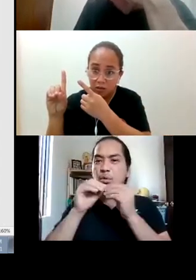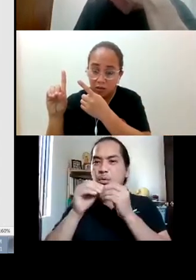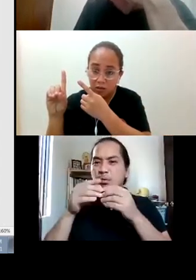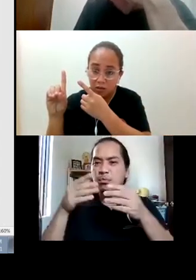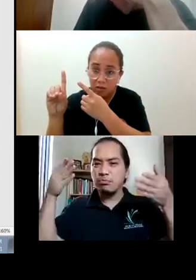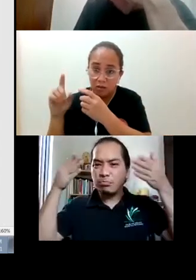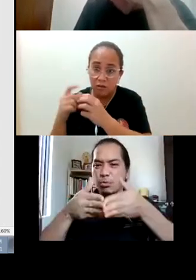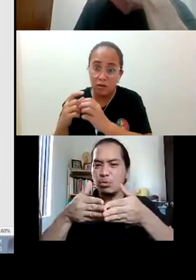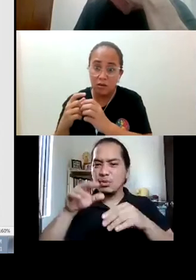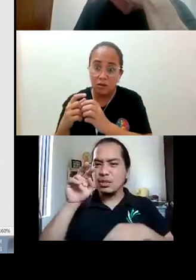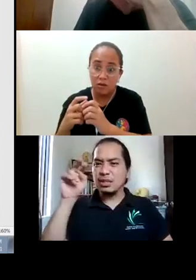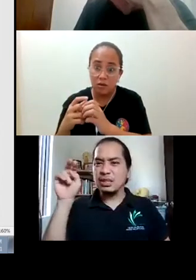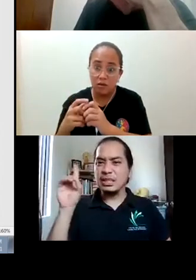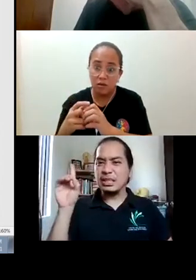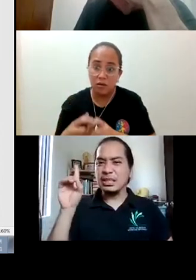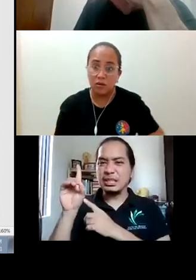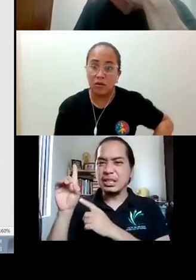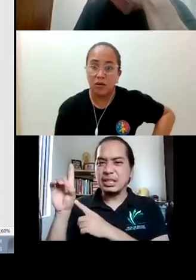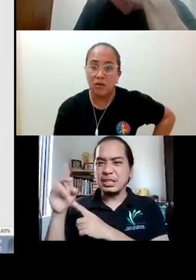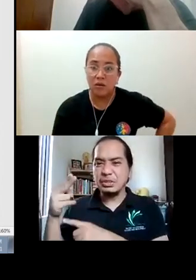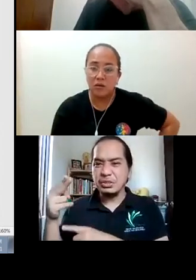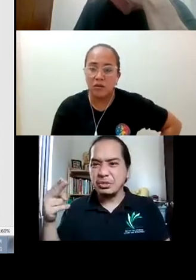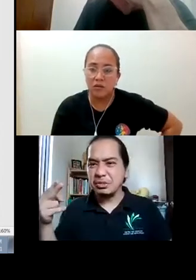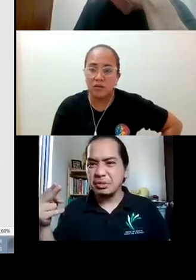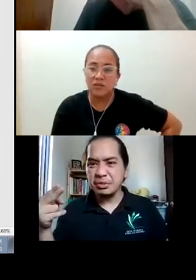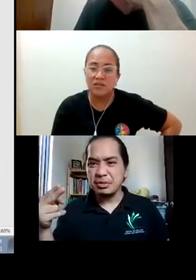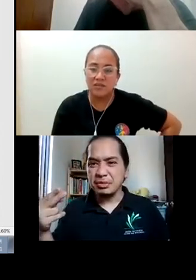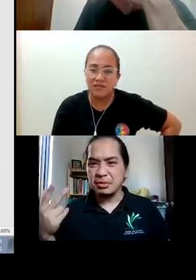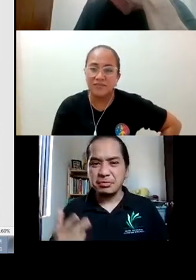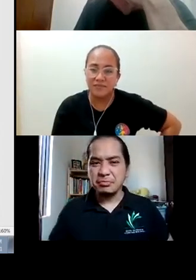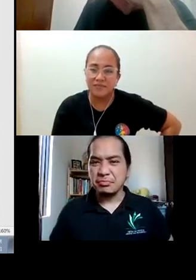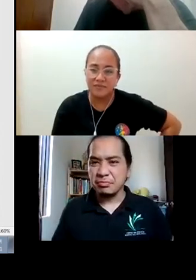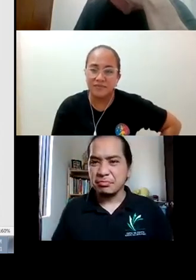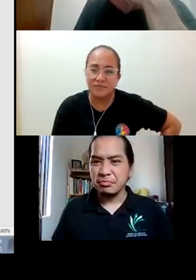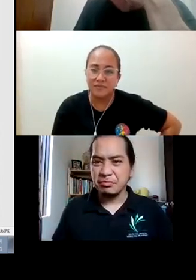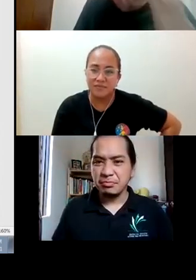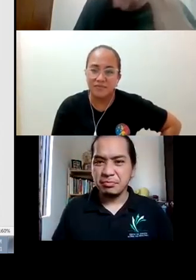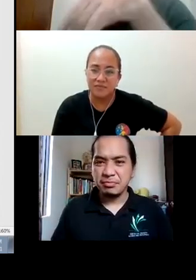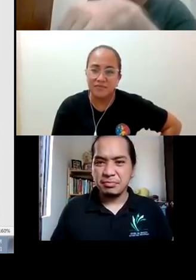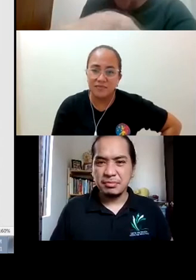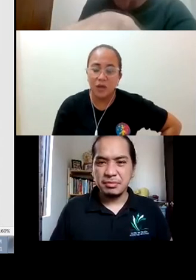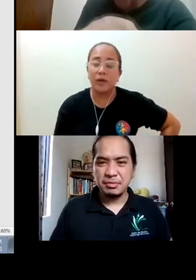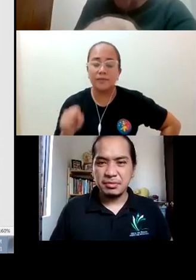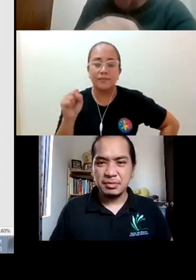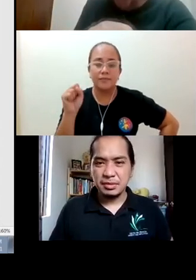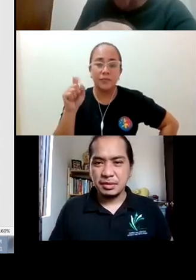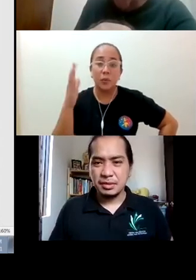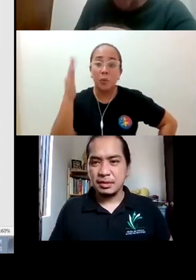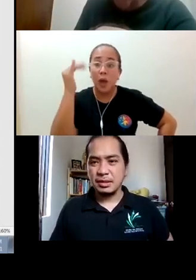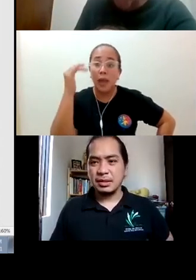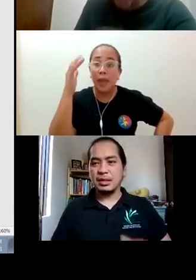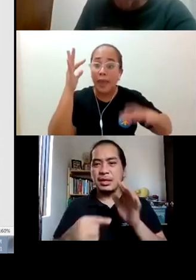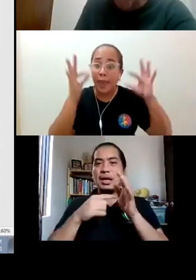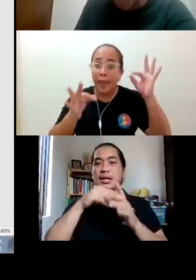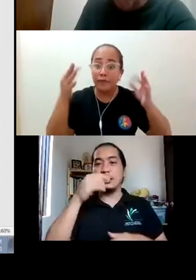We did the well, we focused on the dominant mostly. Just the dominant. Because if you're focusing